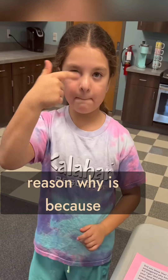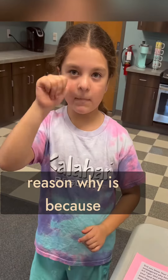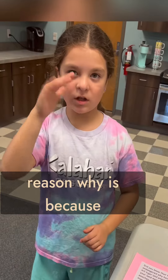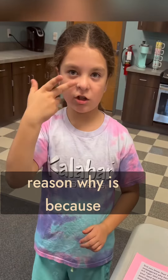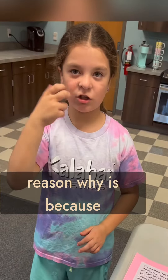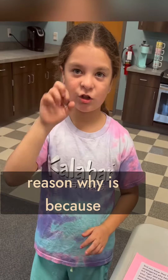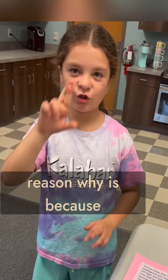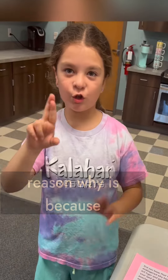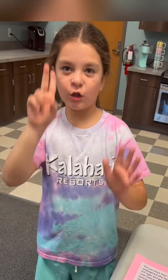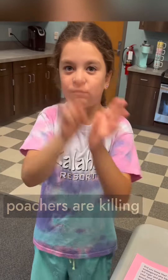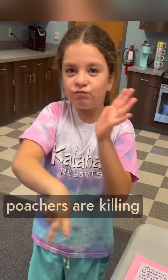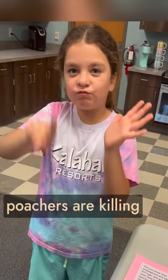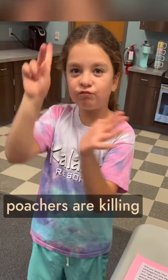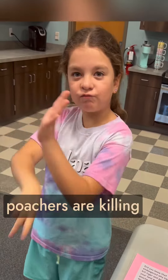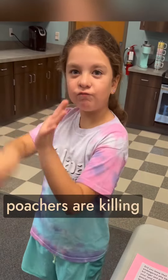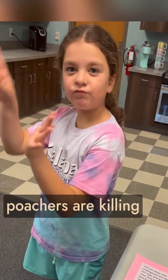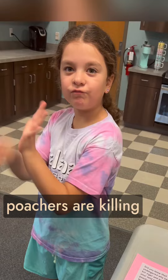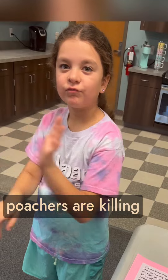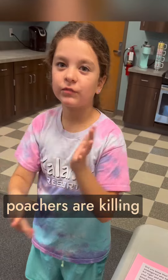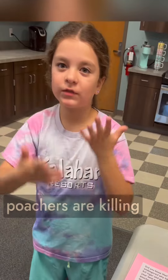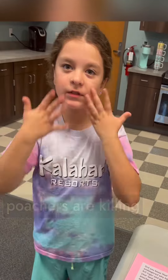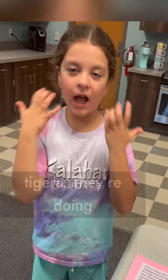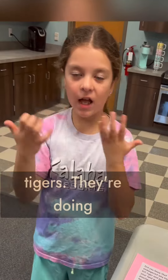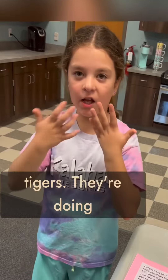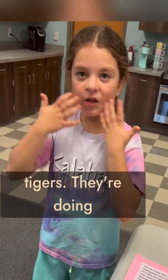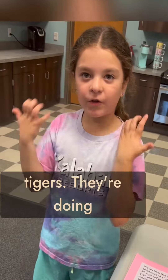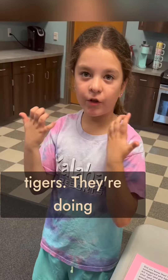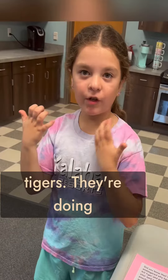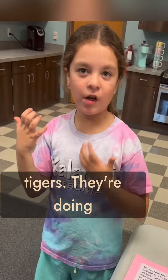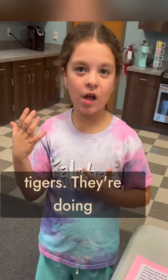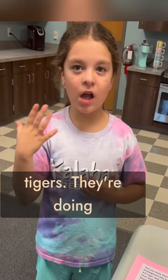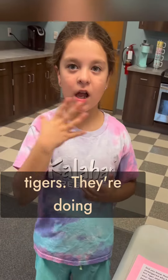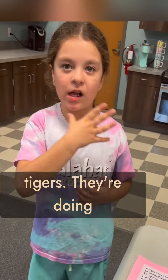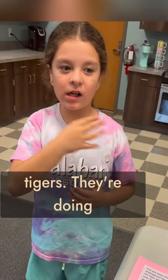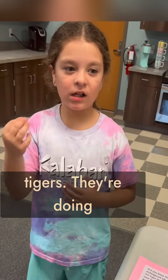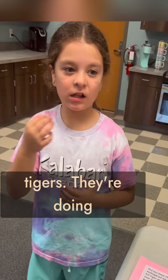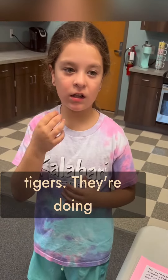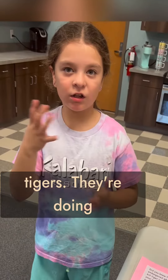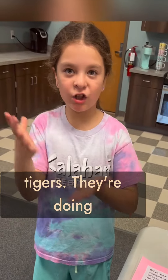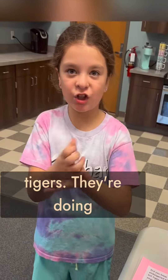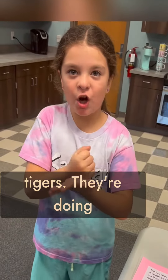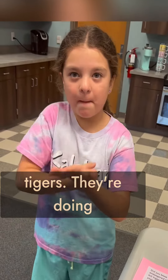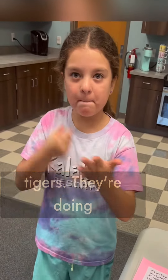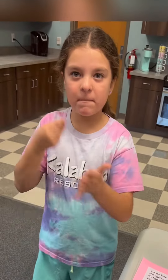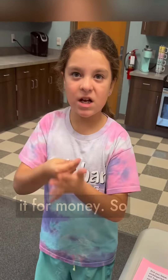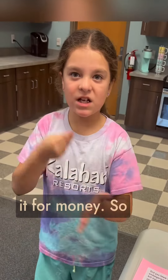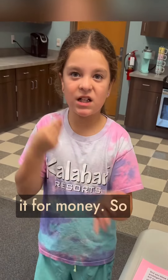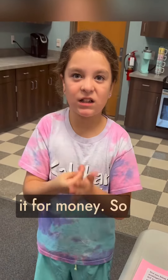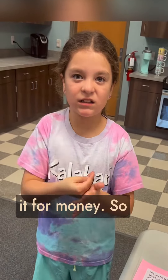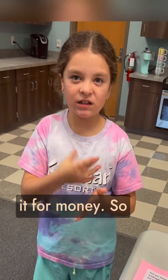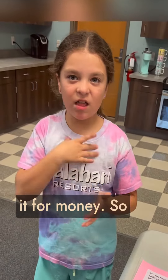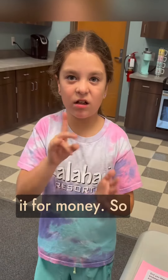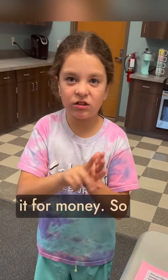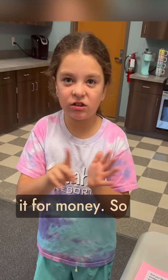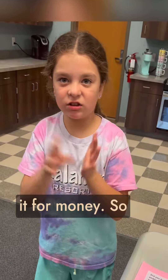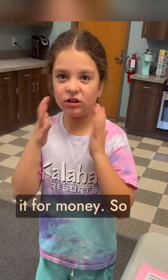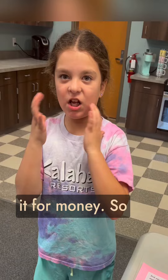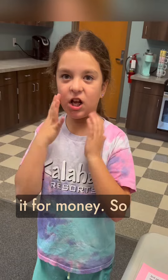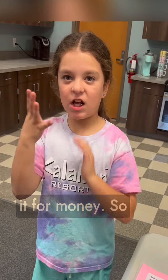because poachers are killing tigers. They're doing it for money. So